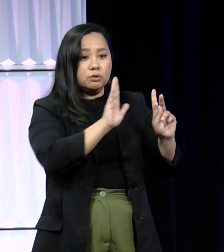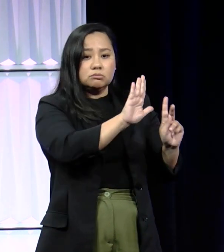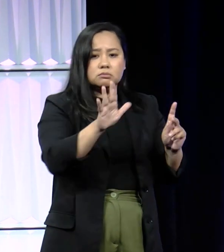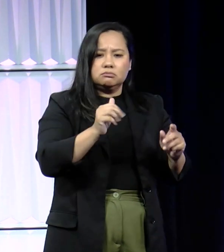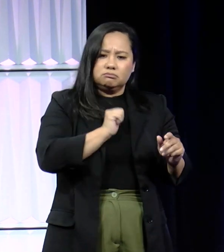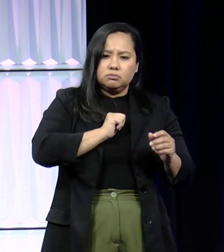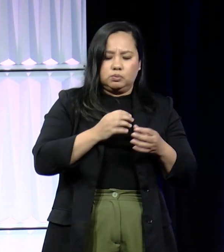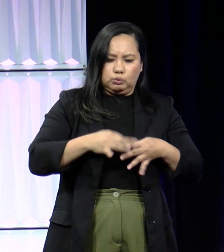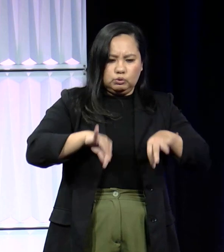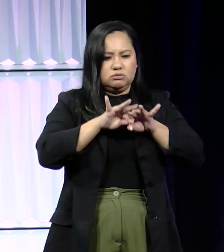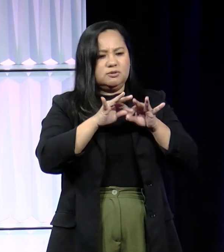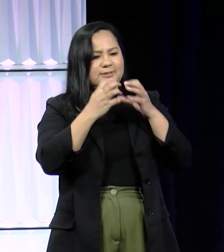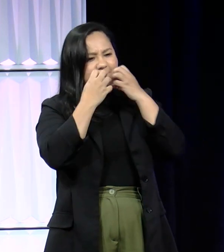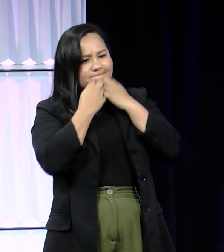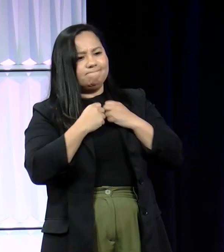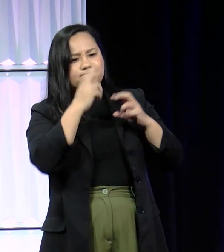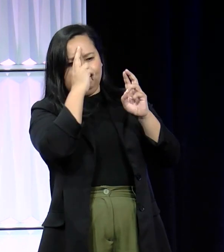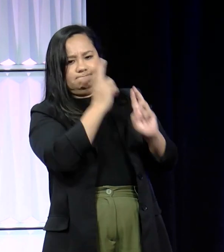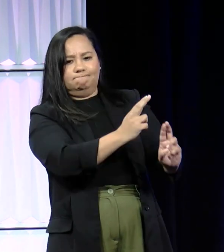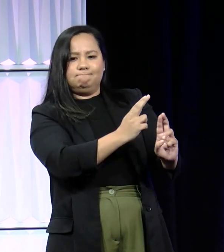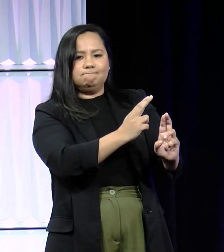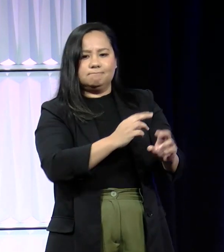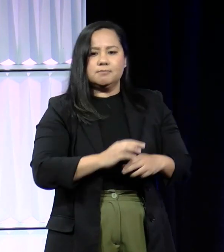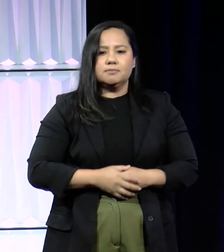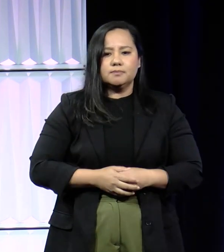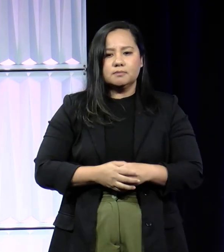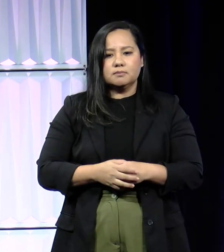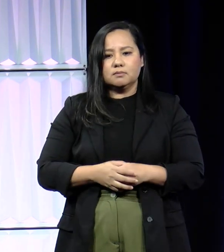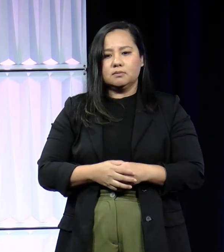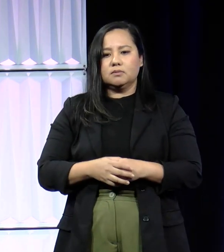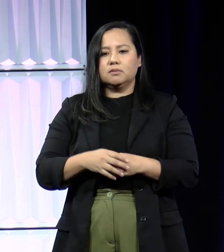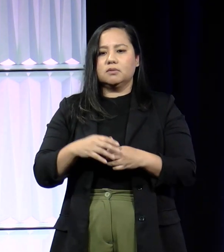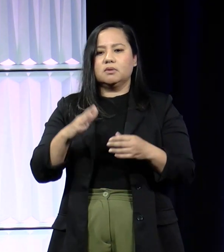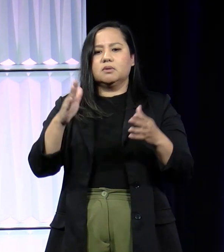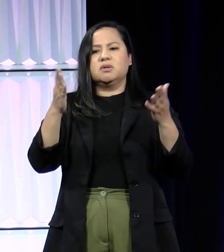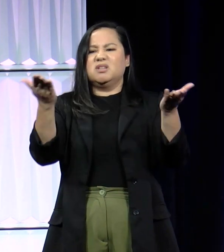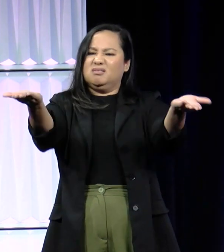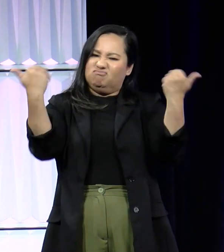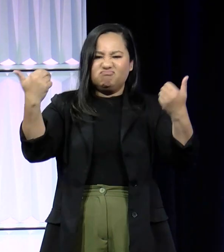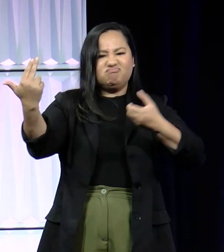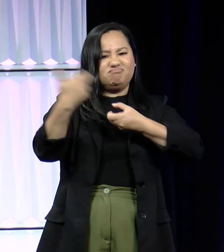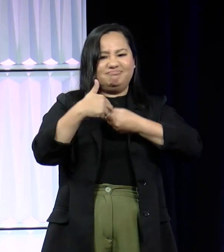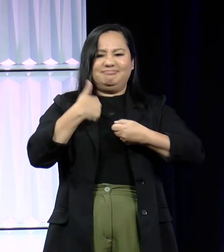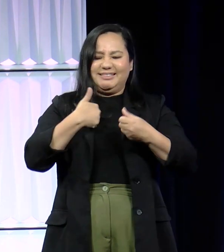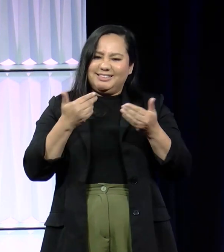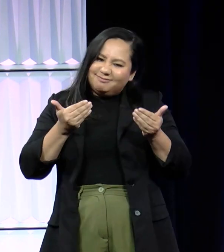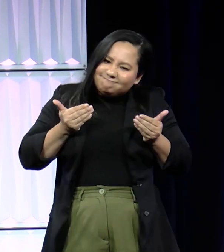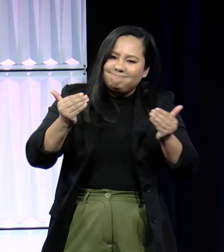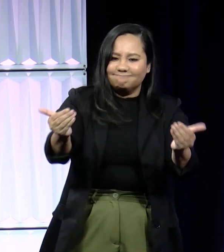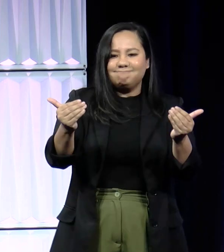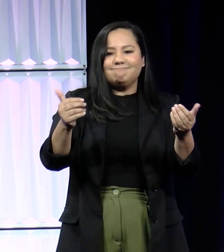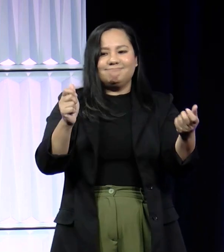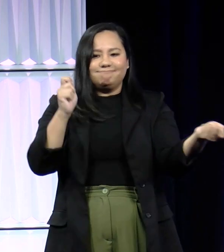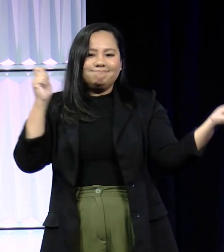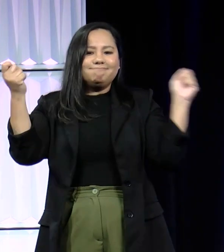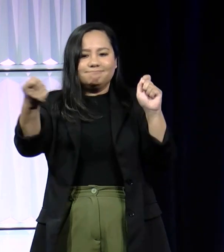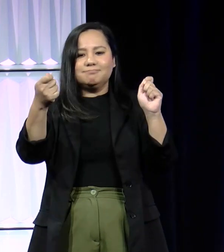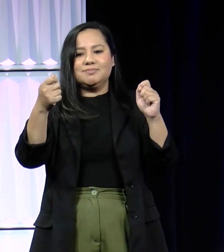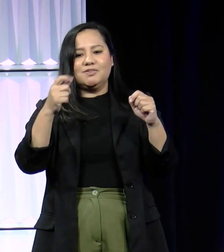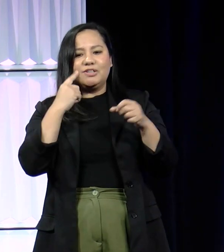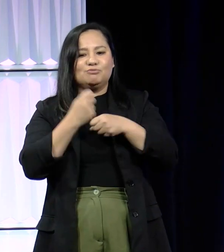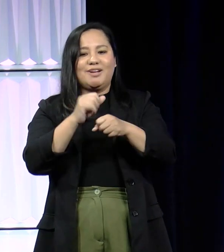me in being bold, fearless, and transformative to create a more just, equitable world.